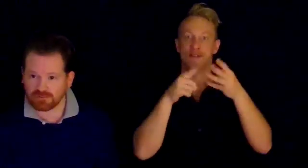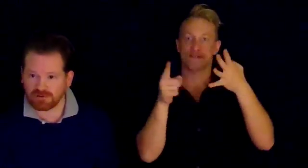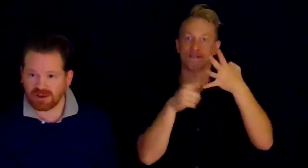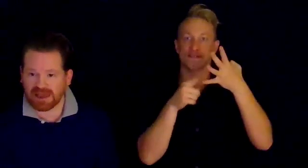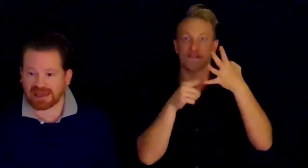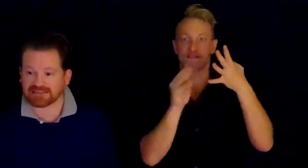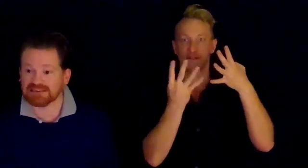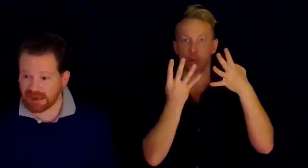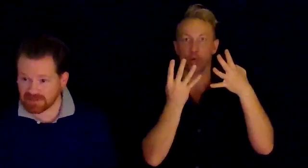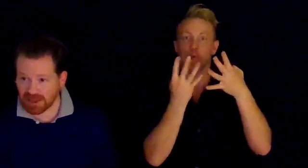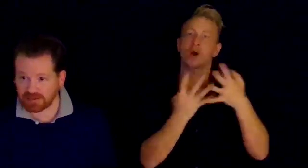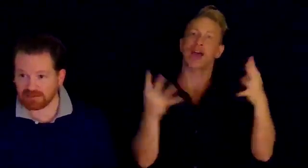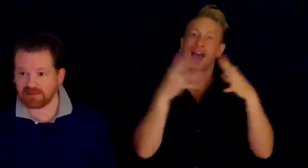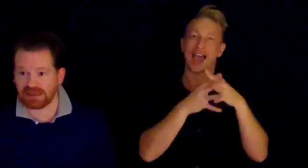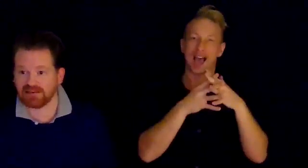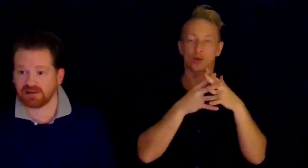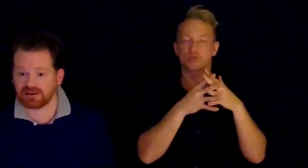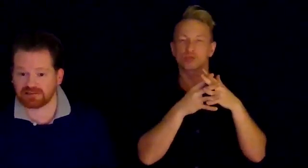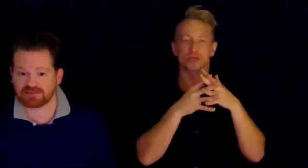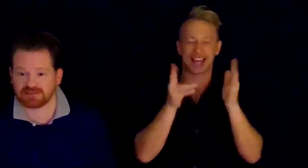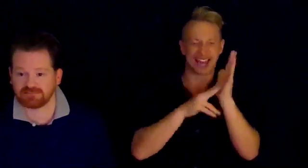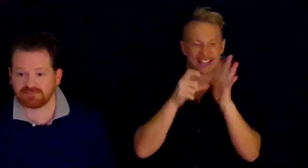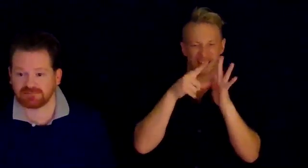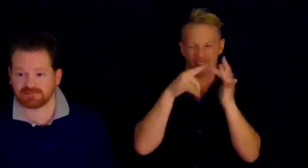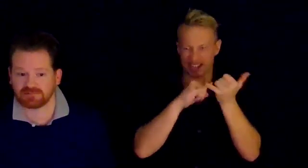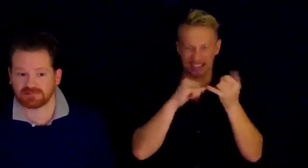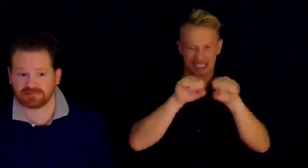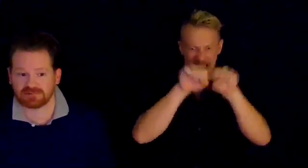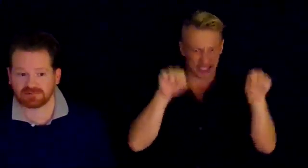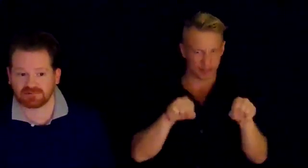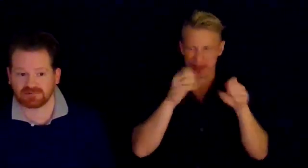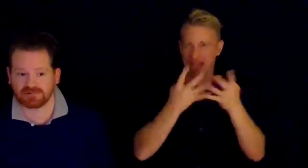4, how to navigate the NDIS system,